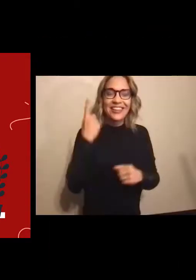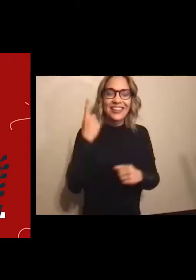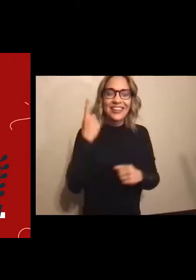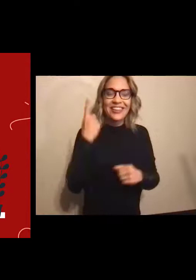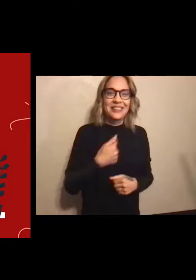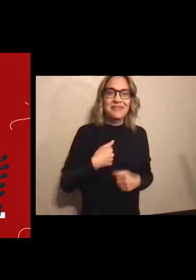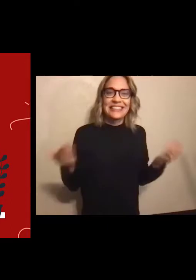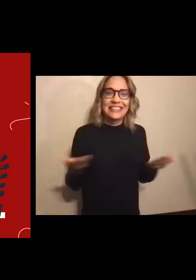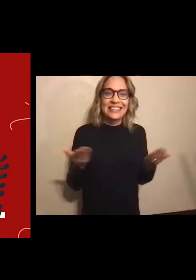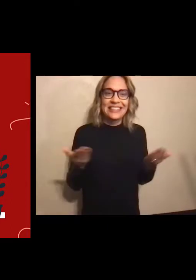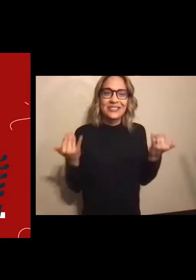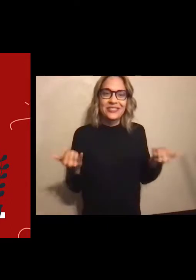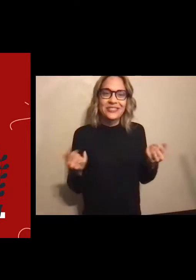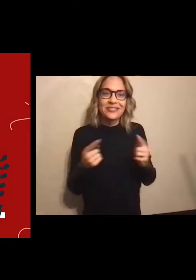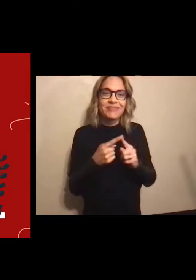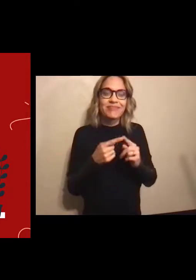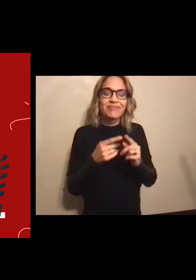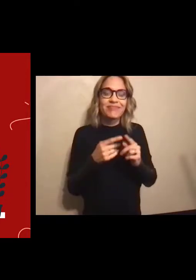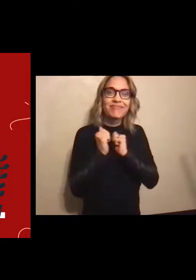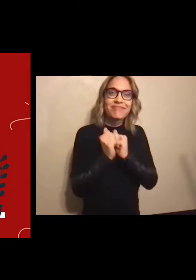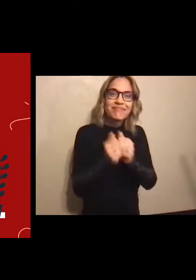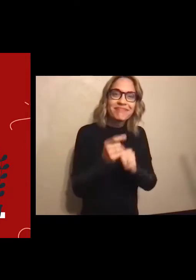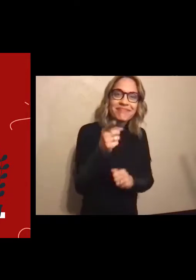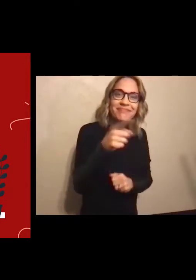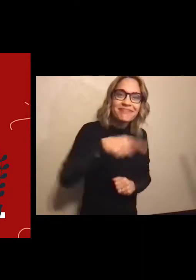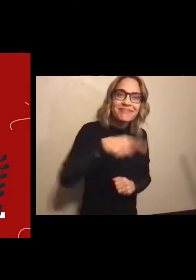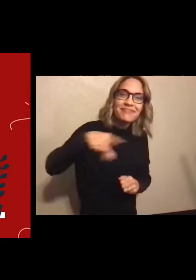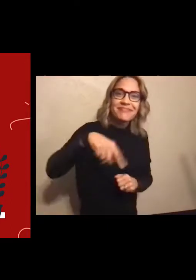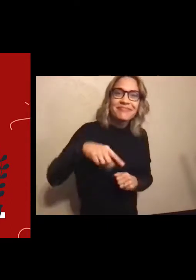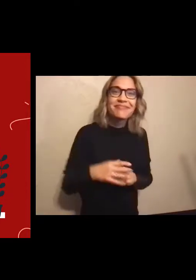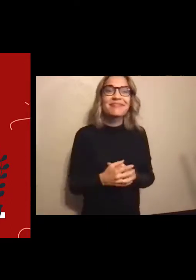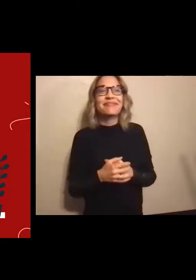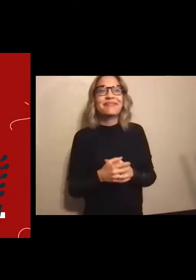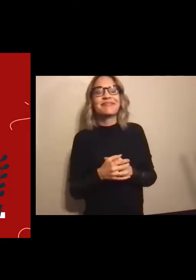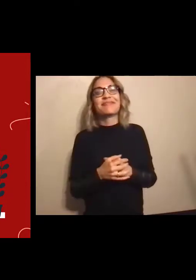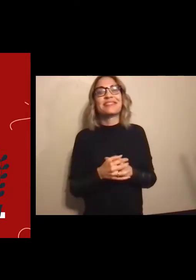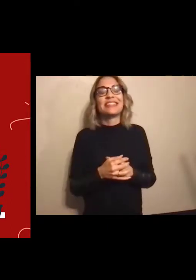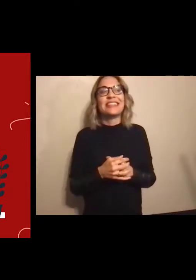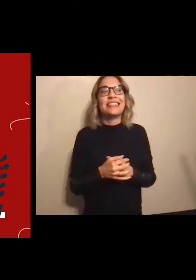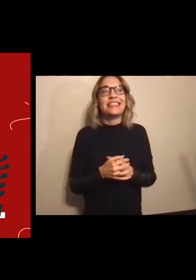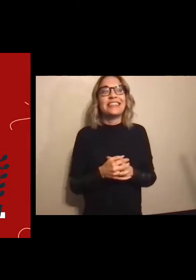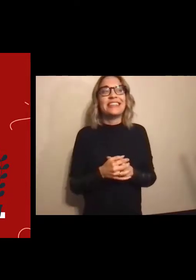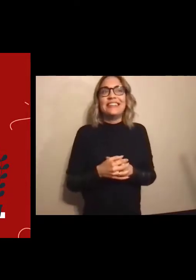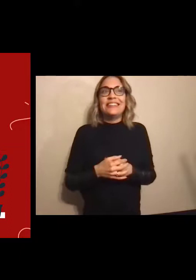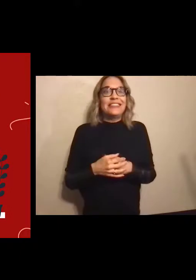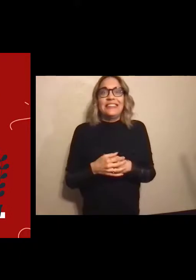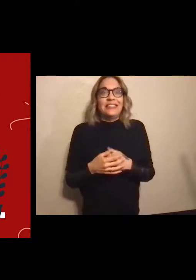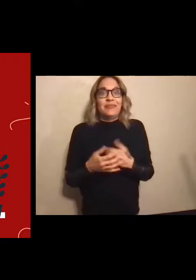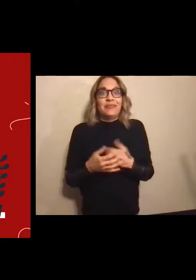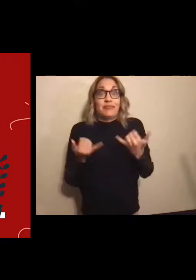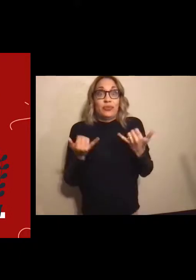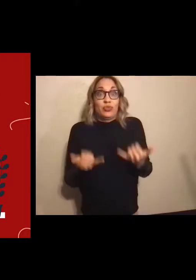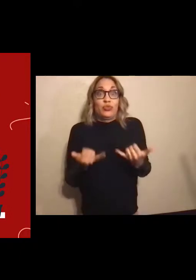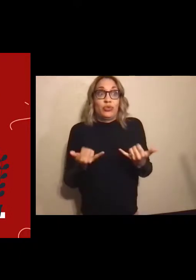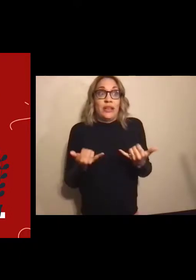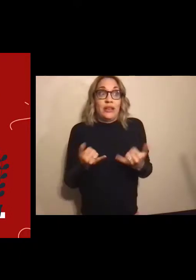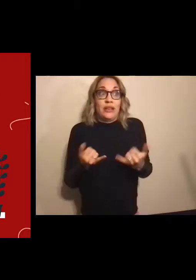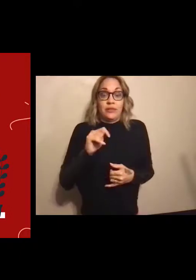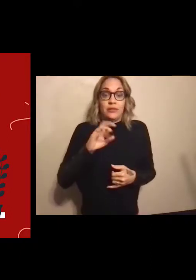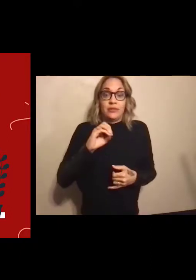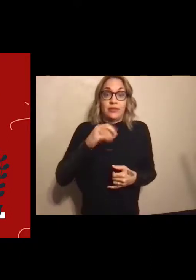All right. Hello, everyone. Thank you for inviting me here. I'm excited to be here with all of you this morning.